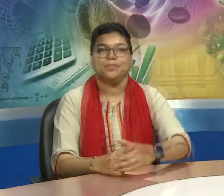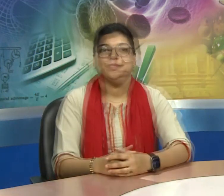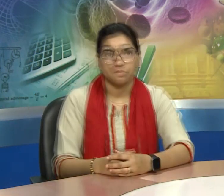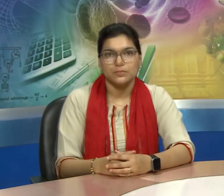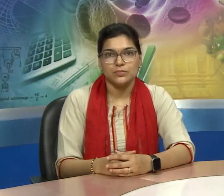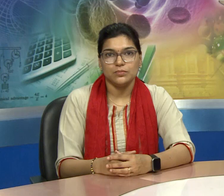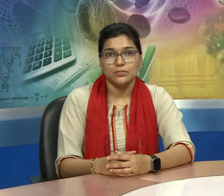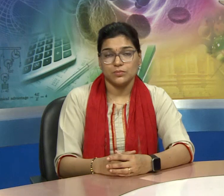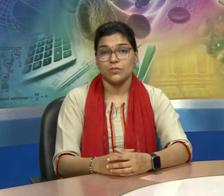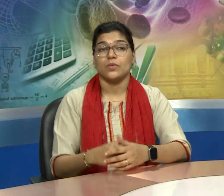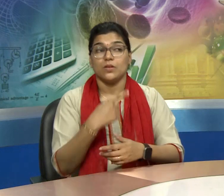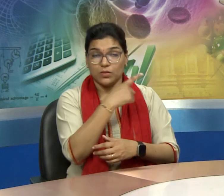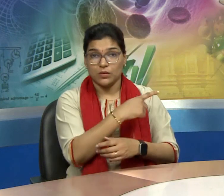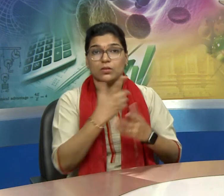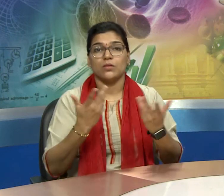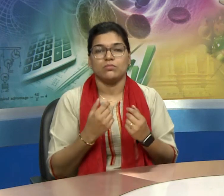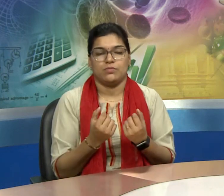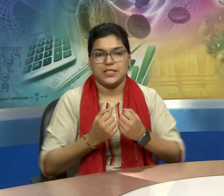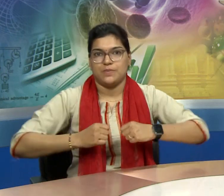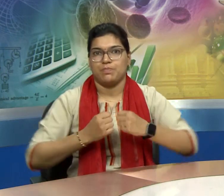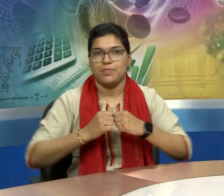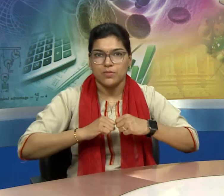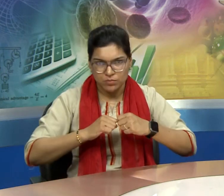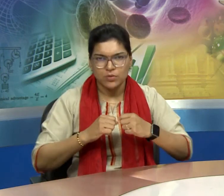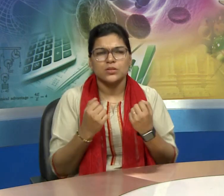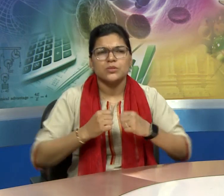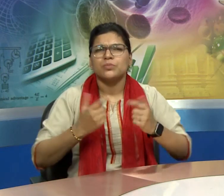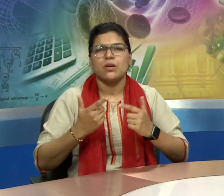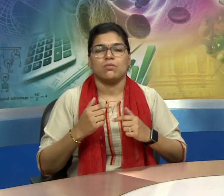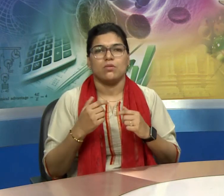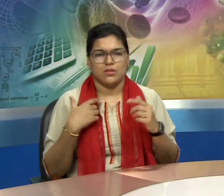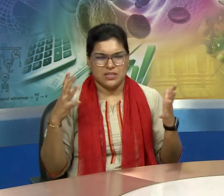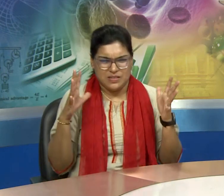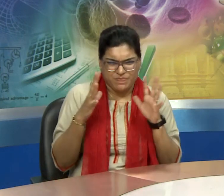This word is space.